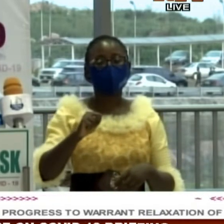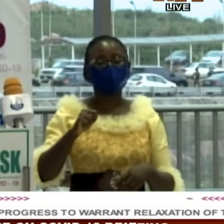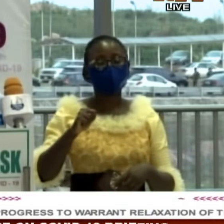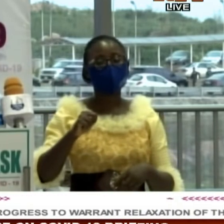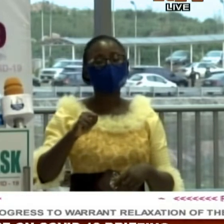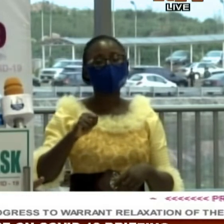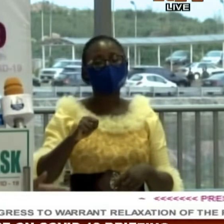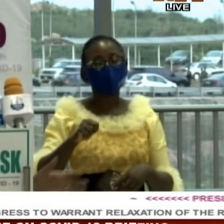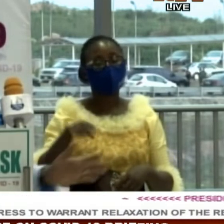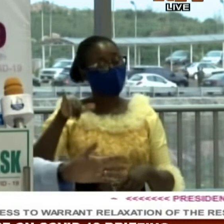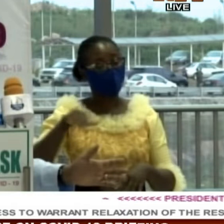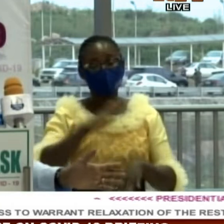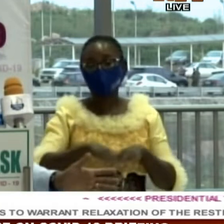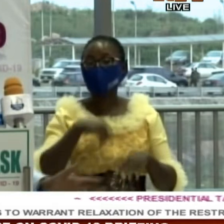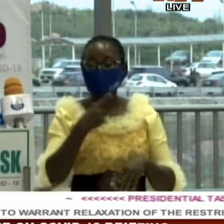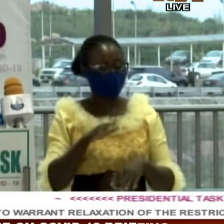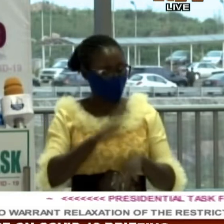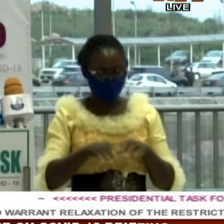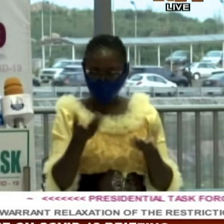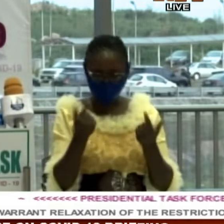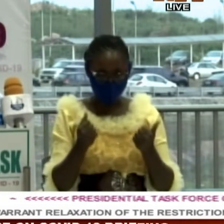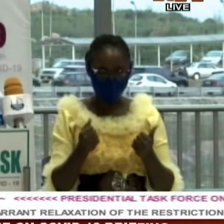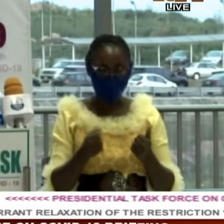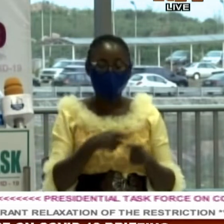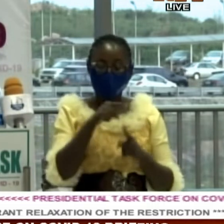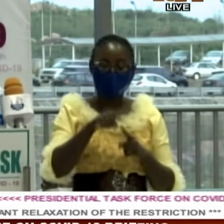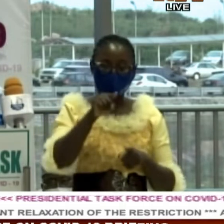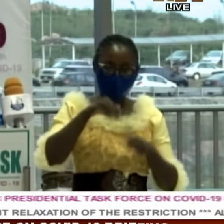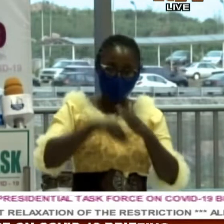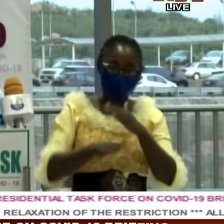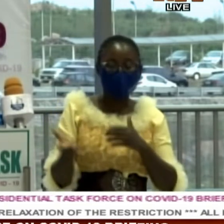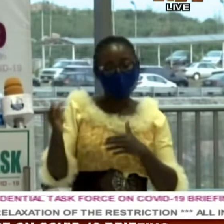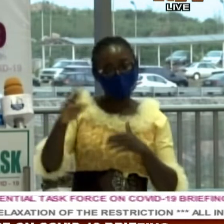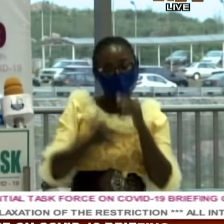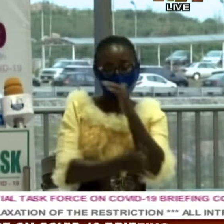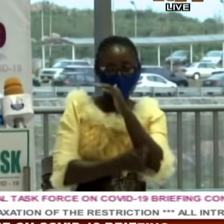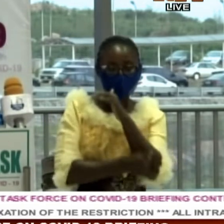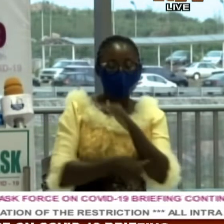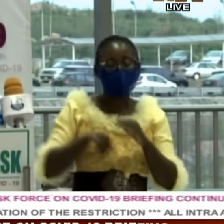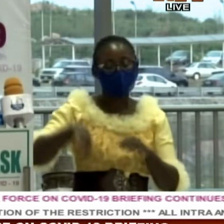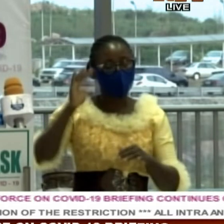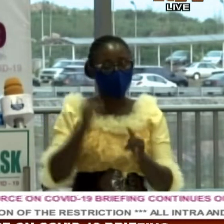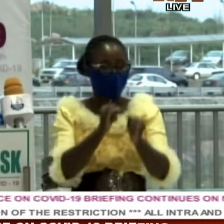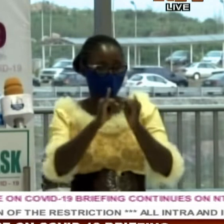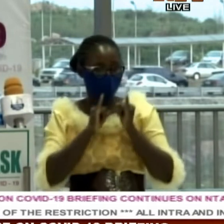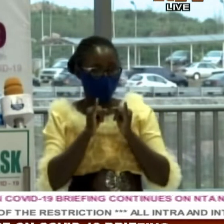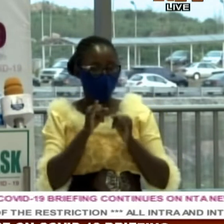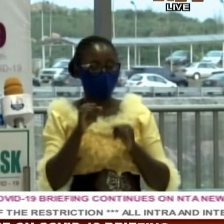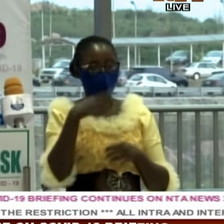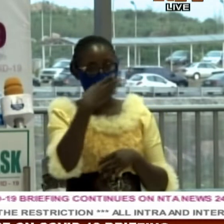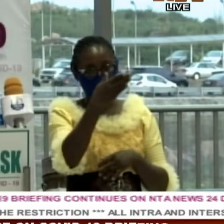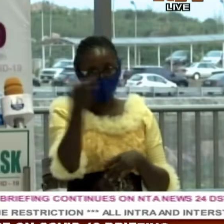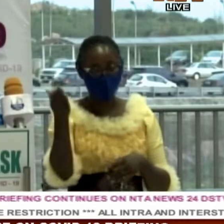come. They said when you come, we quarantine you. We also say, okay, when you come, we also quarantine you. Simpliciter, no